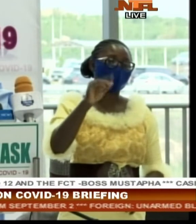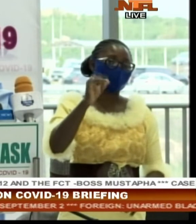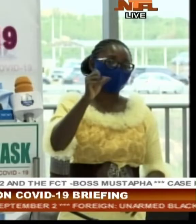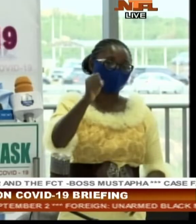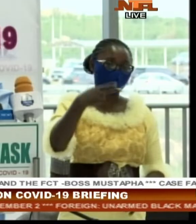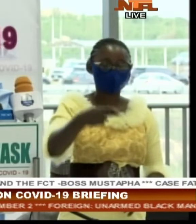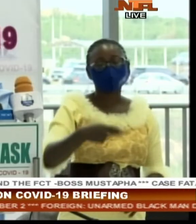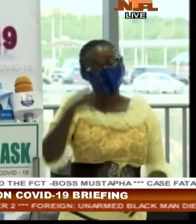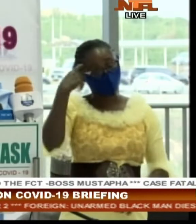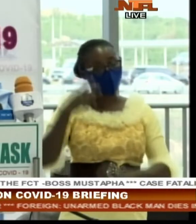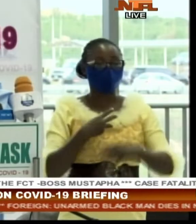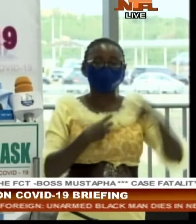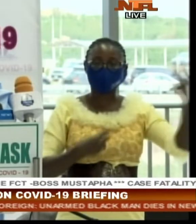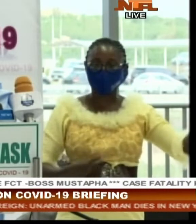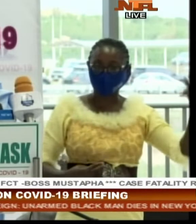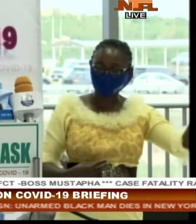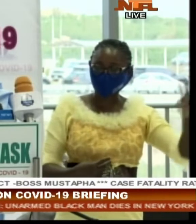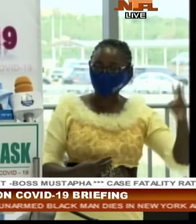And for Wednesday,